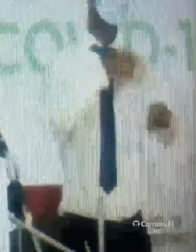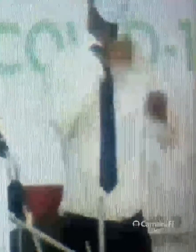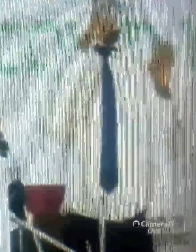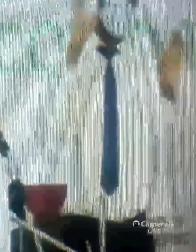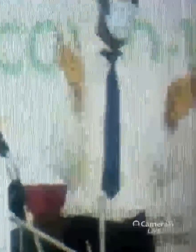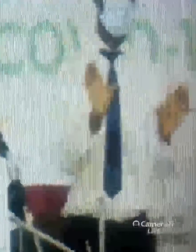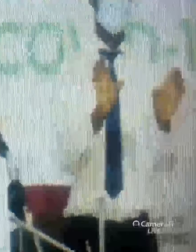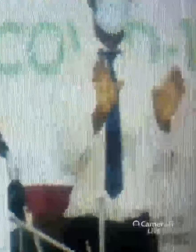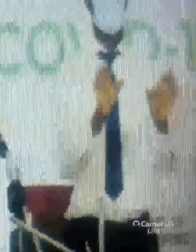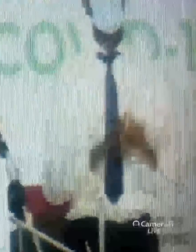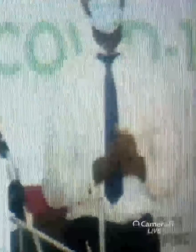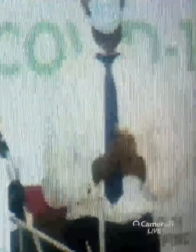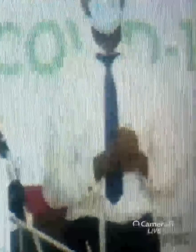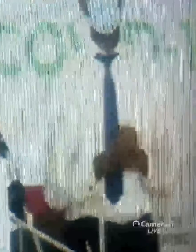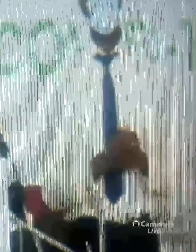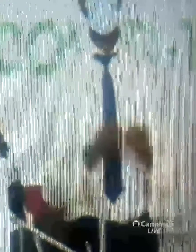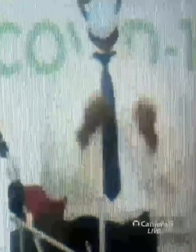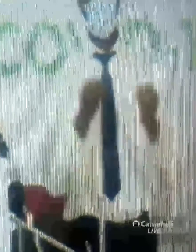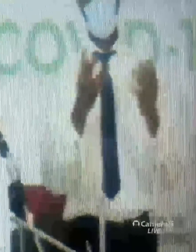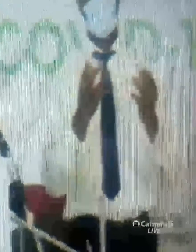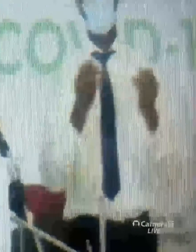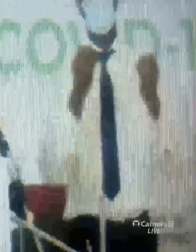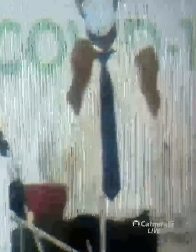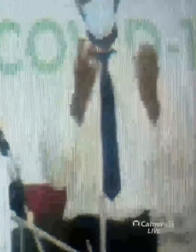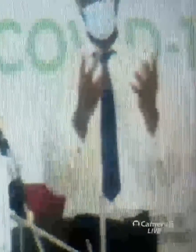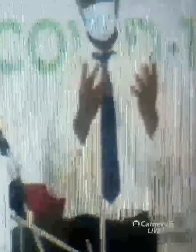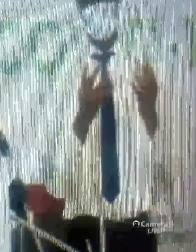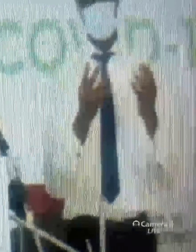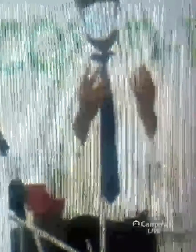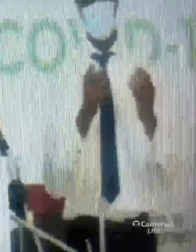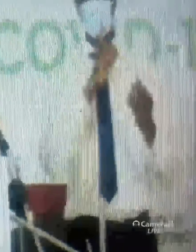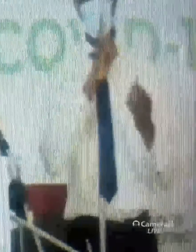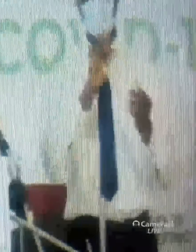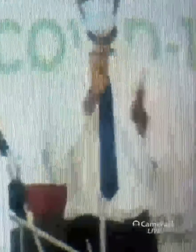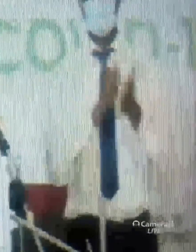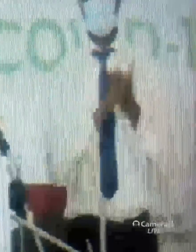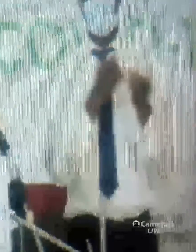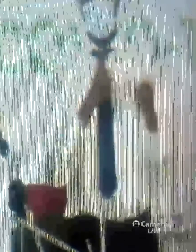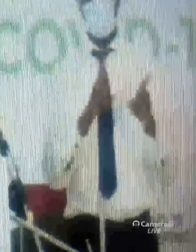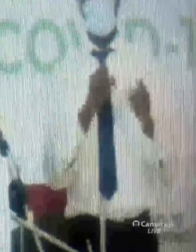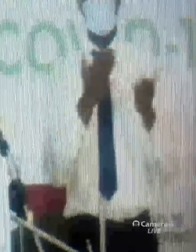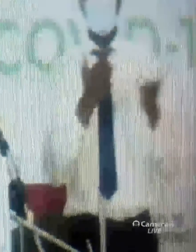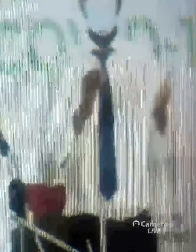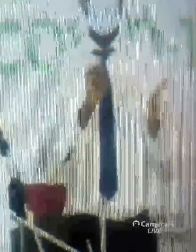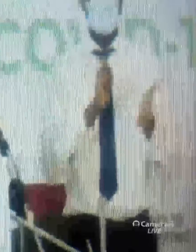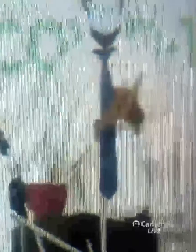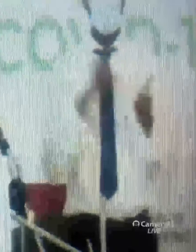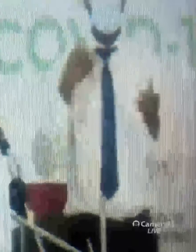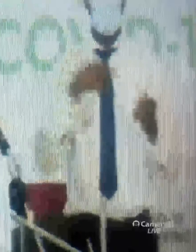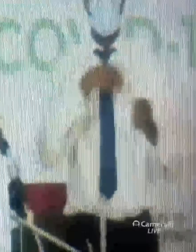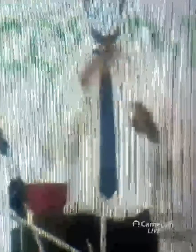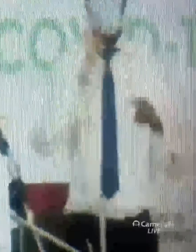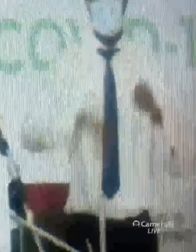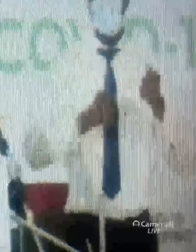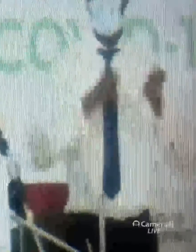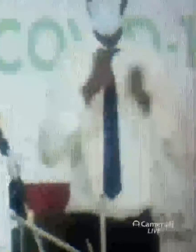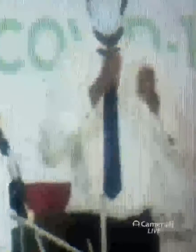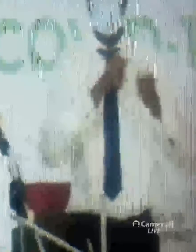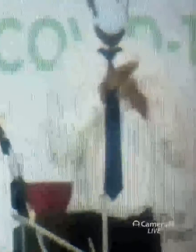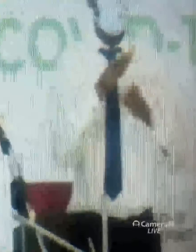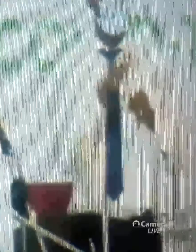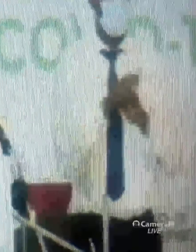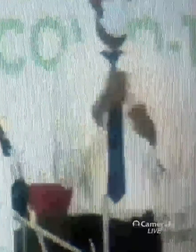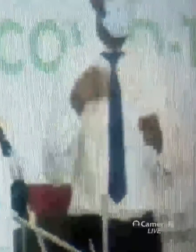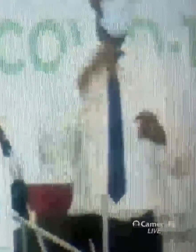like everyone has said here, there are some things that are outside our control completely. You can't stop every